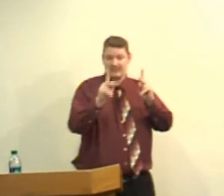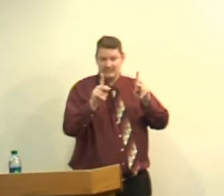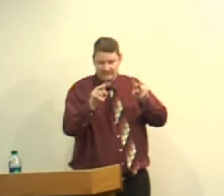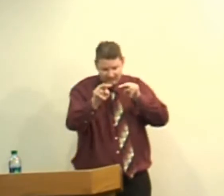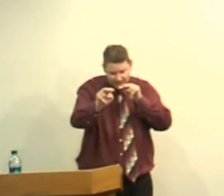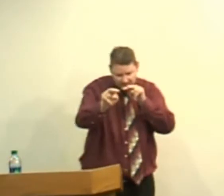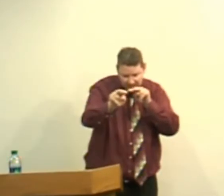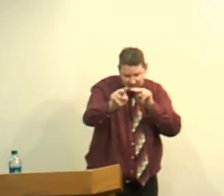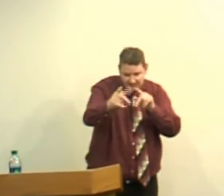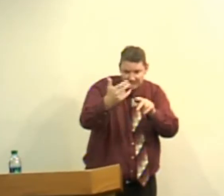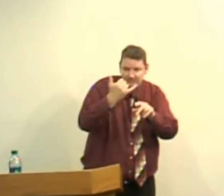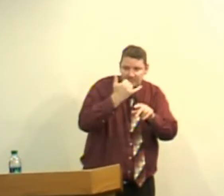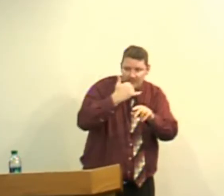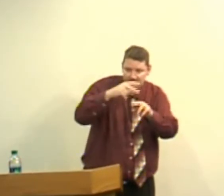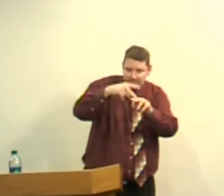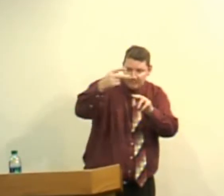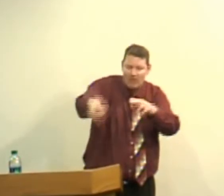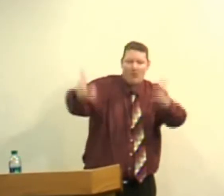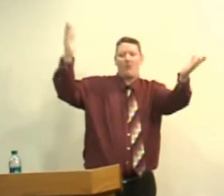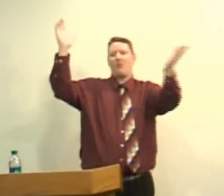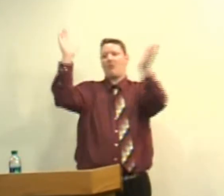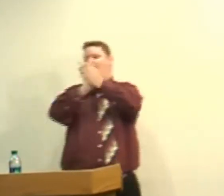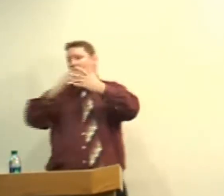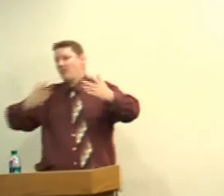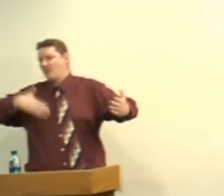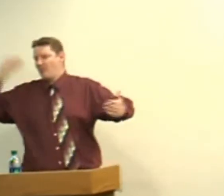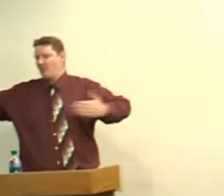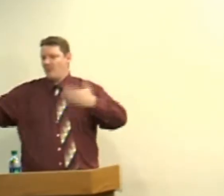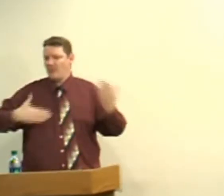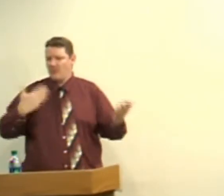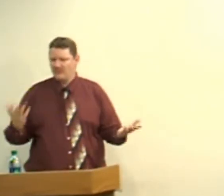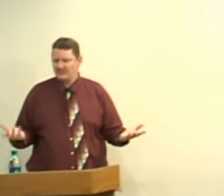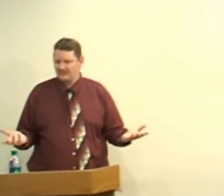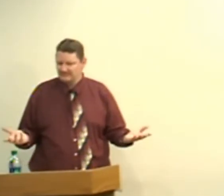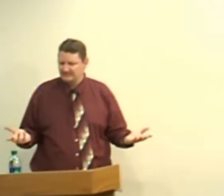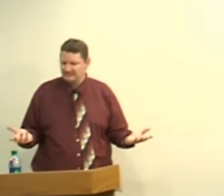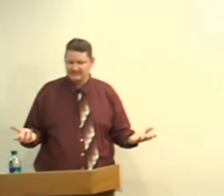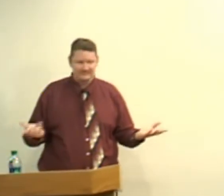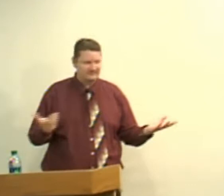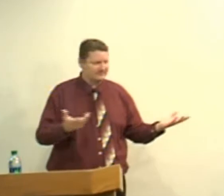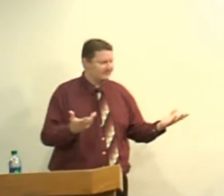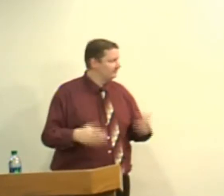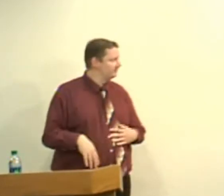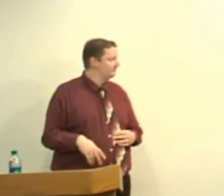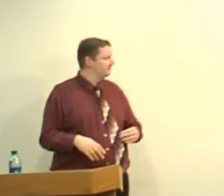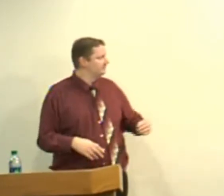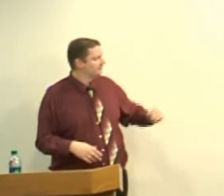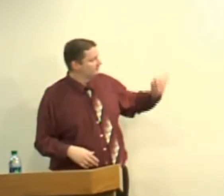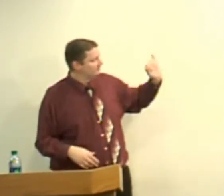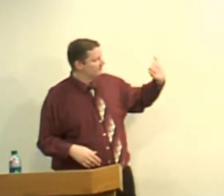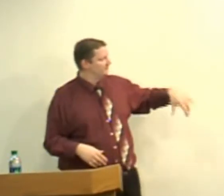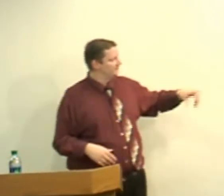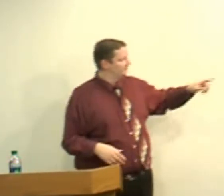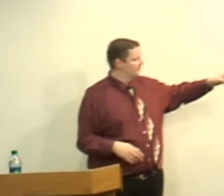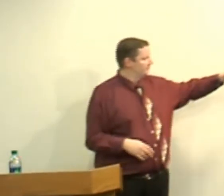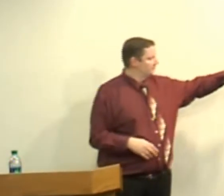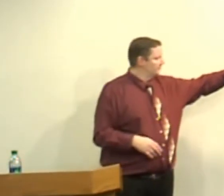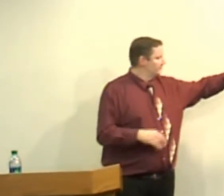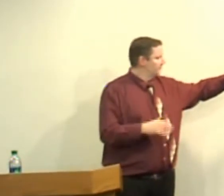And then what else will they do? They will watch you to see the first time that you fail. And this makes them happy. This gets them all excited because